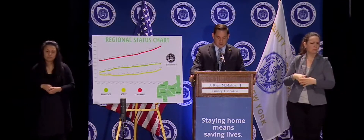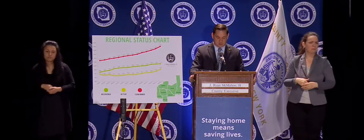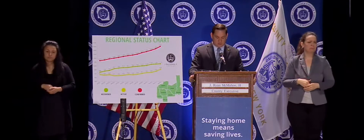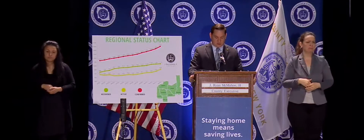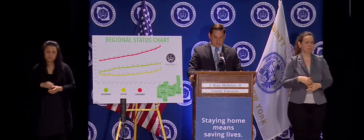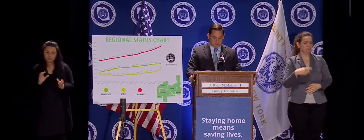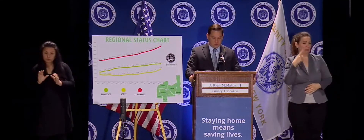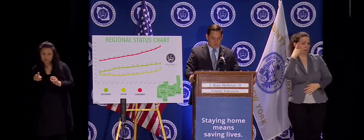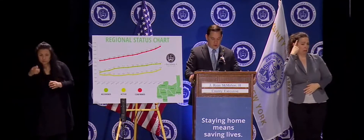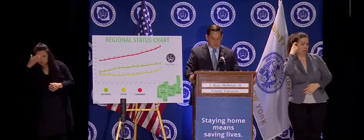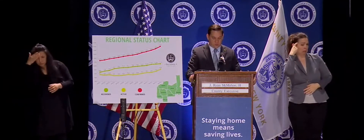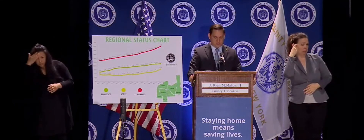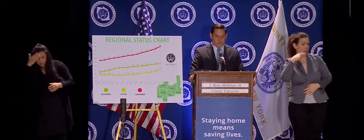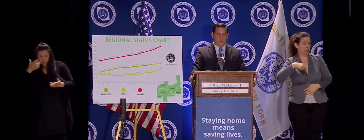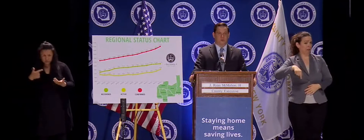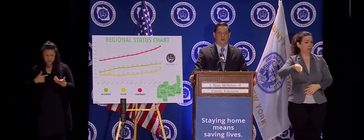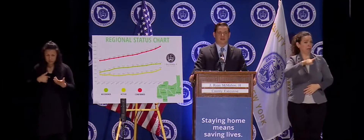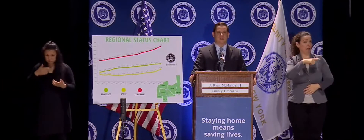Hotline,